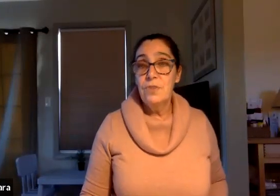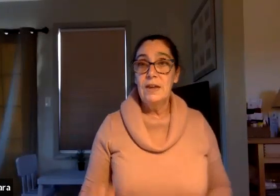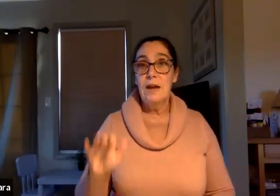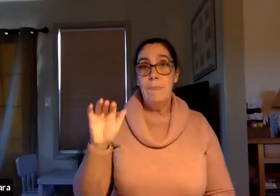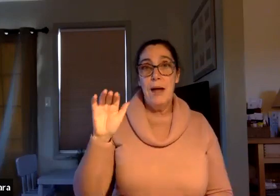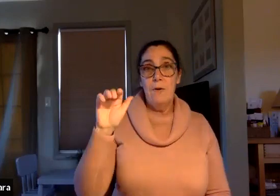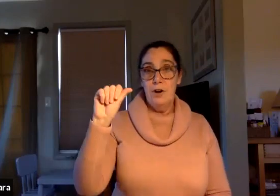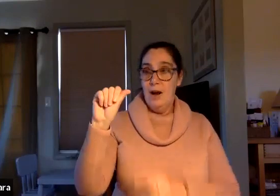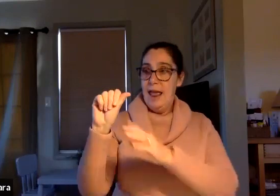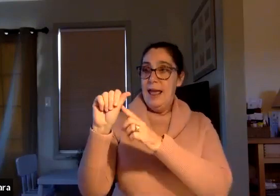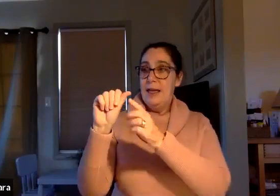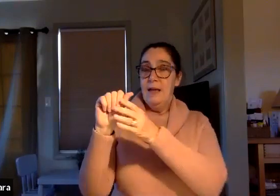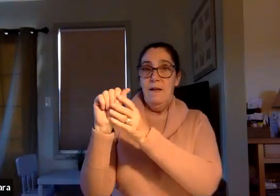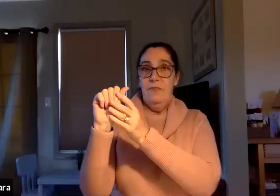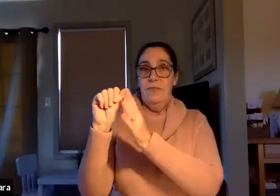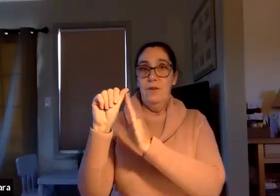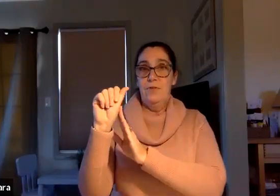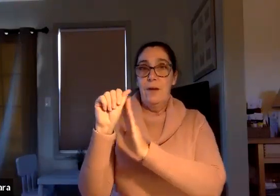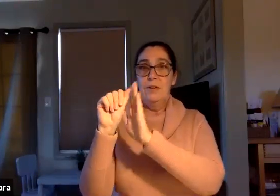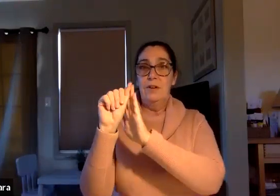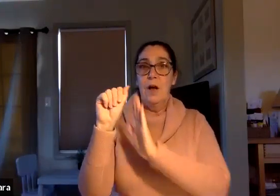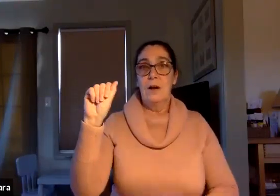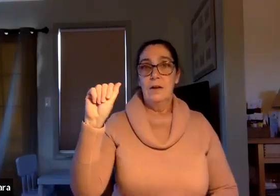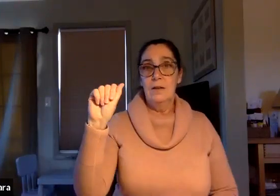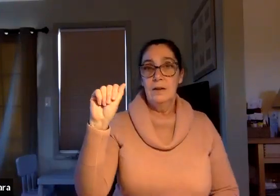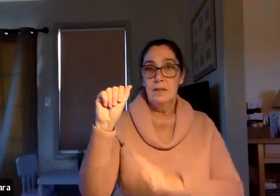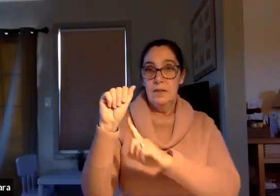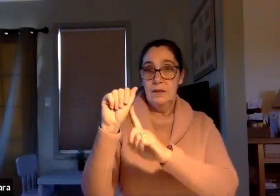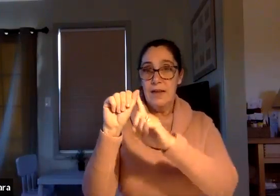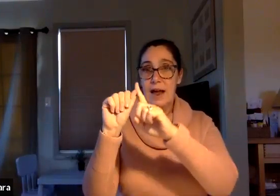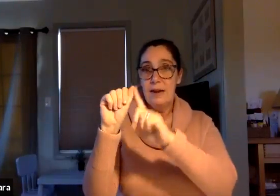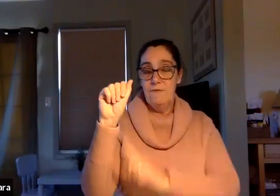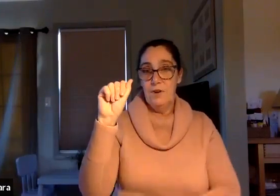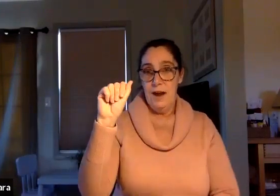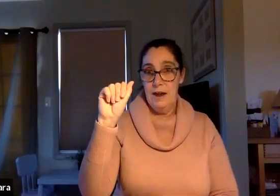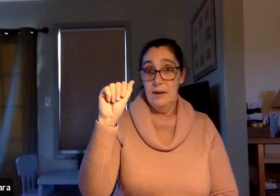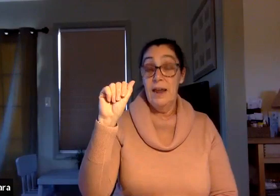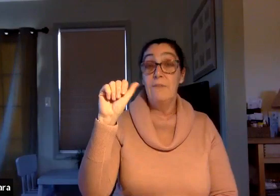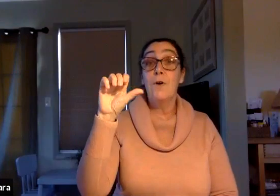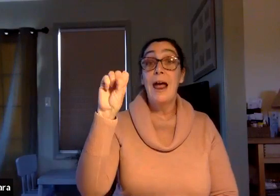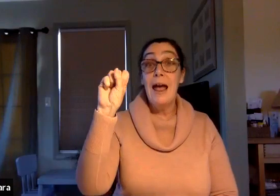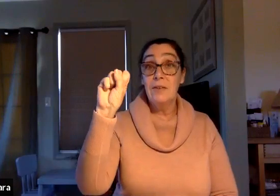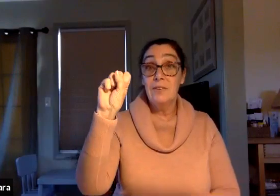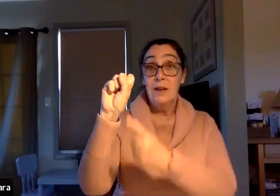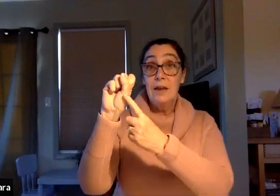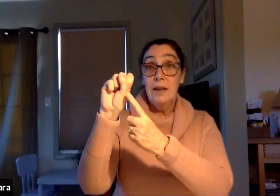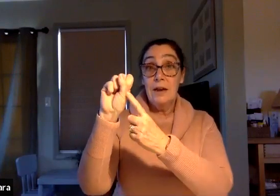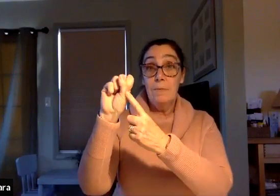thinking about your A, your thumb is along the side of your hand. And for S, it comes